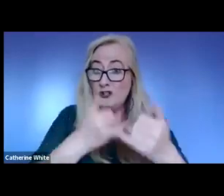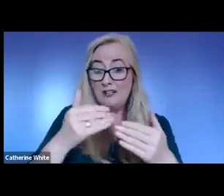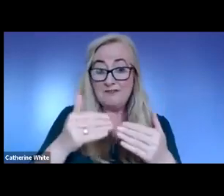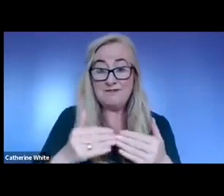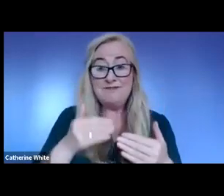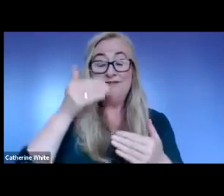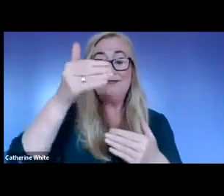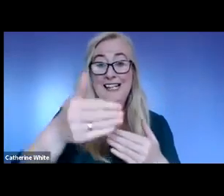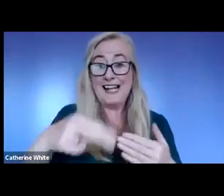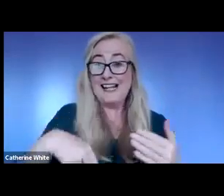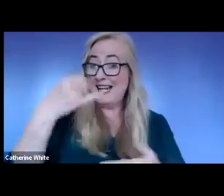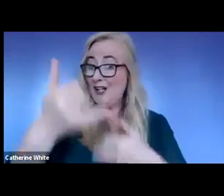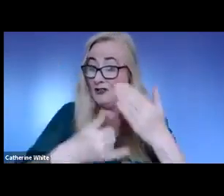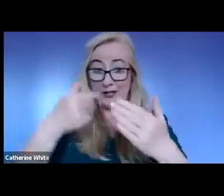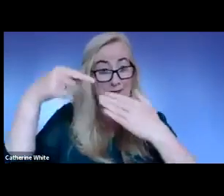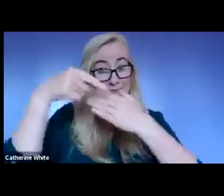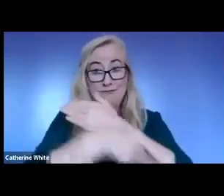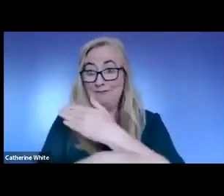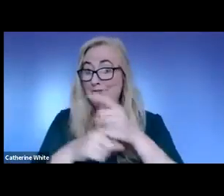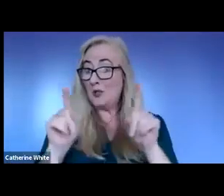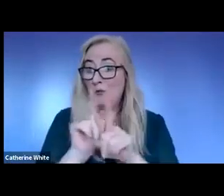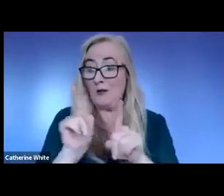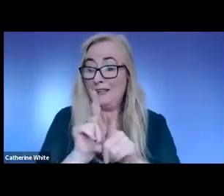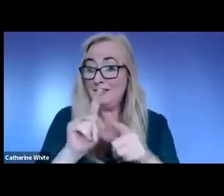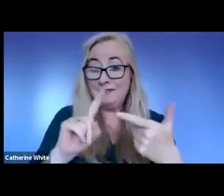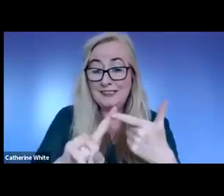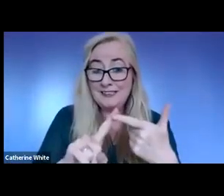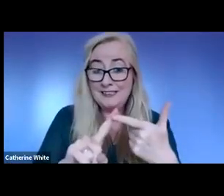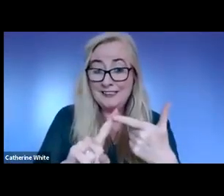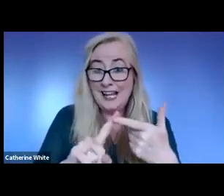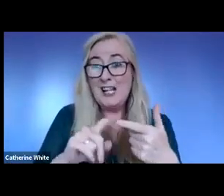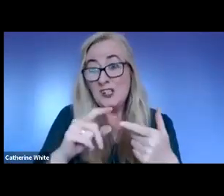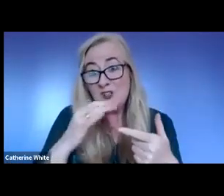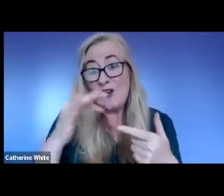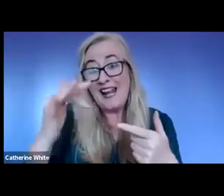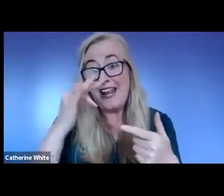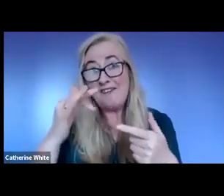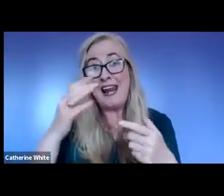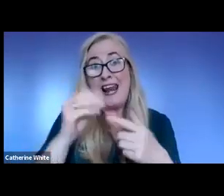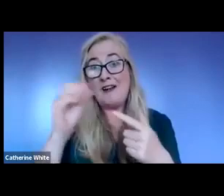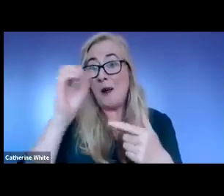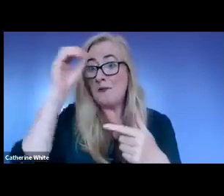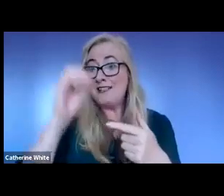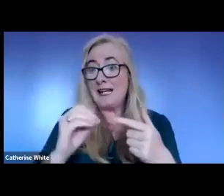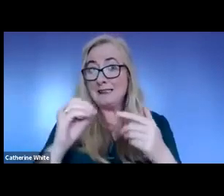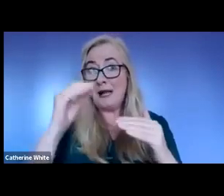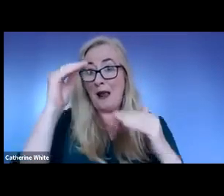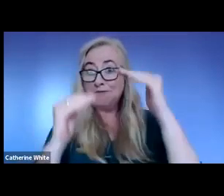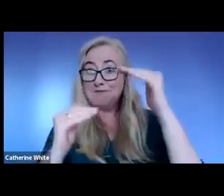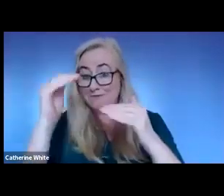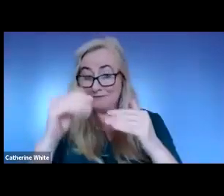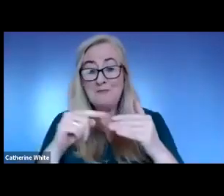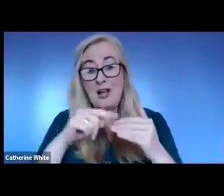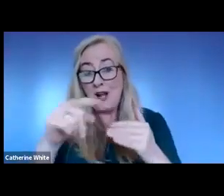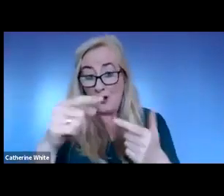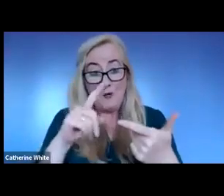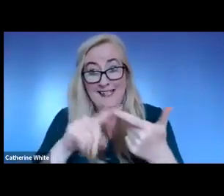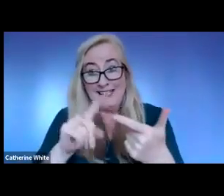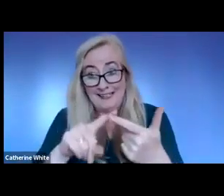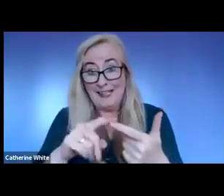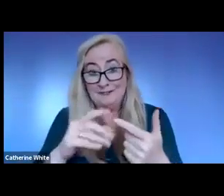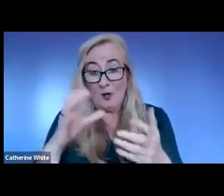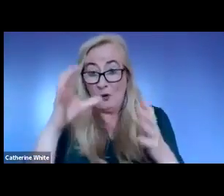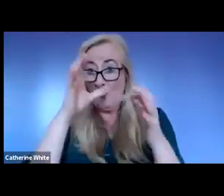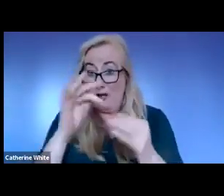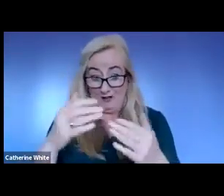year as well, if the estimates are anything to go by. So that needs to be ring fenced. We need to look at